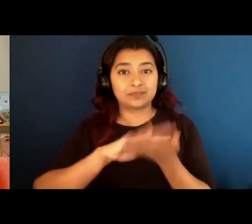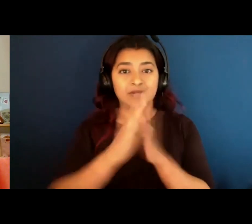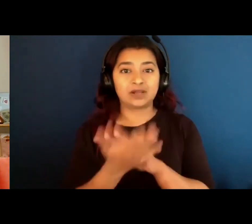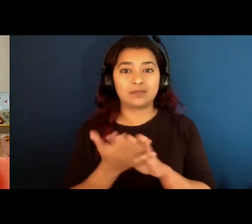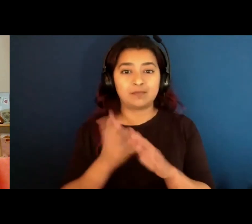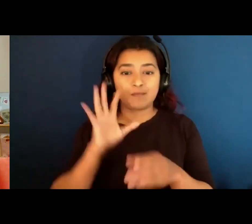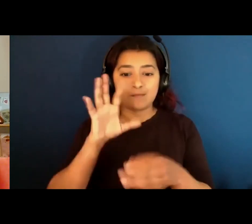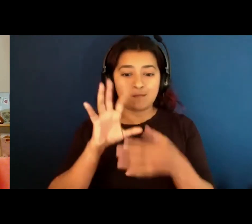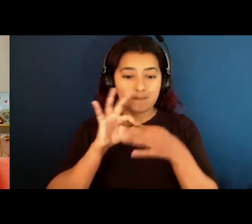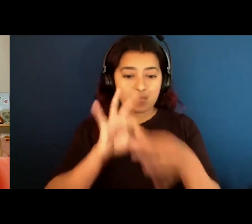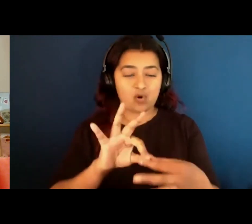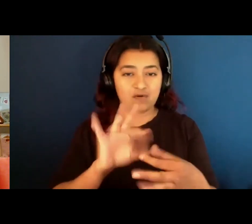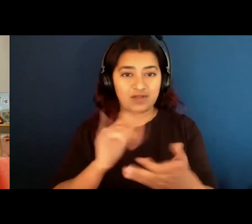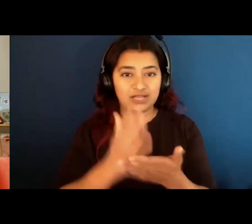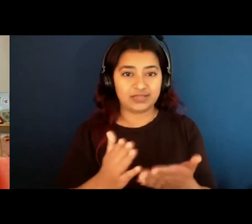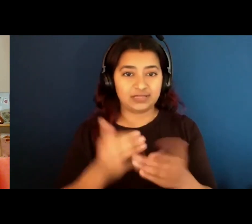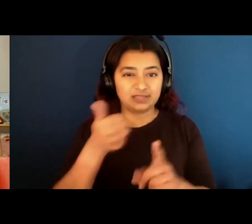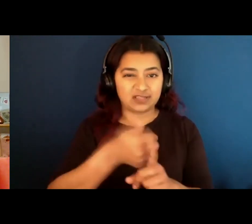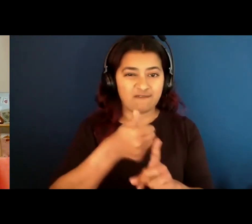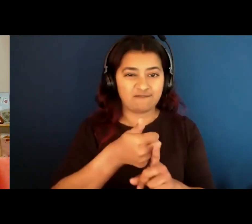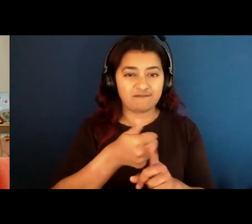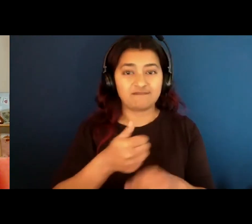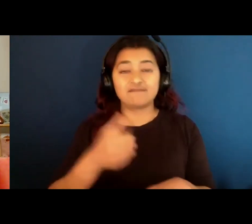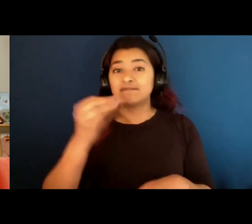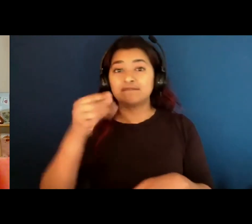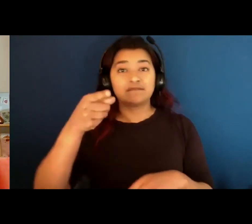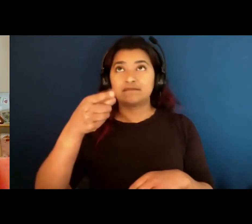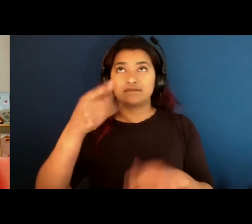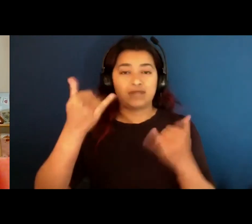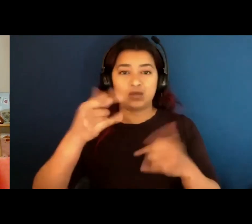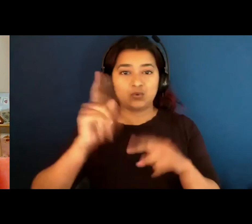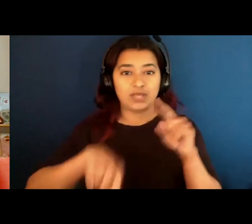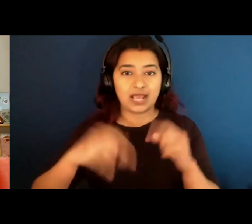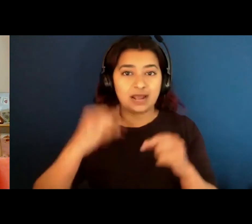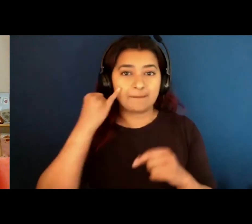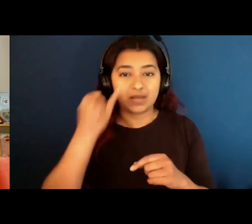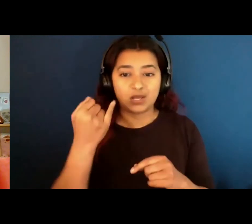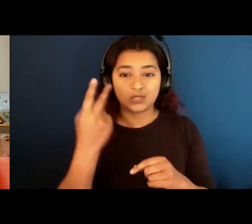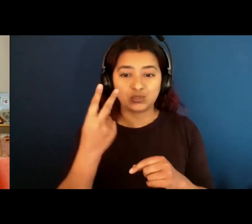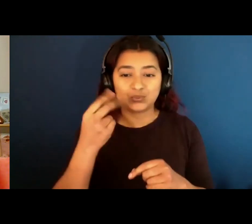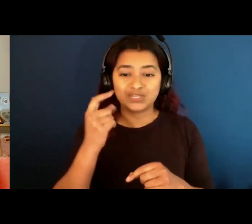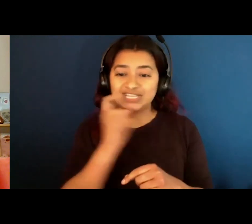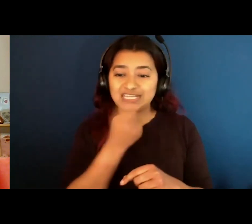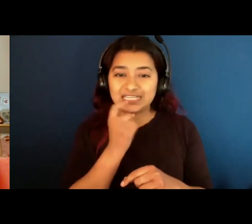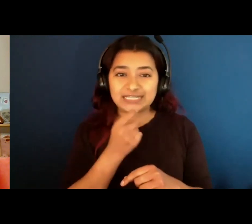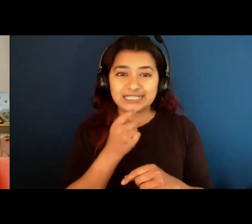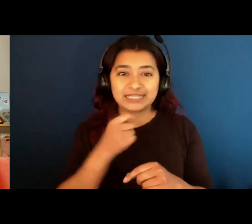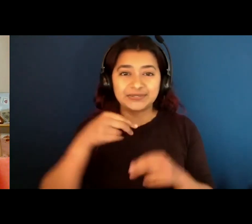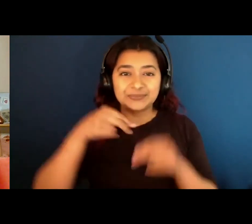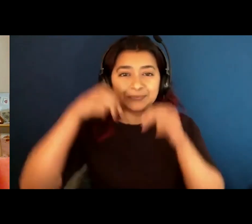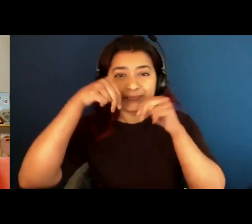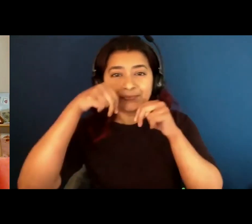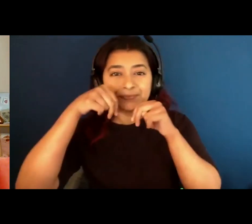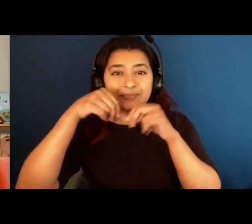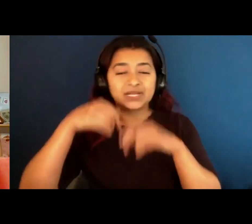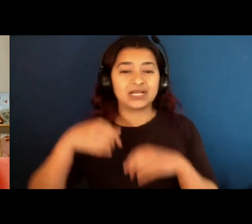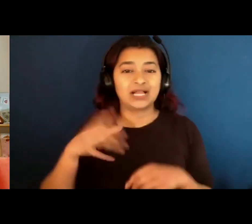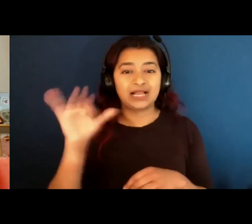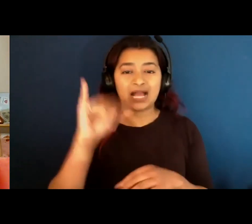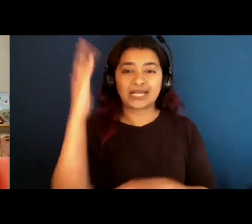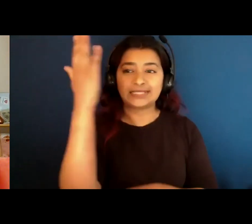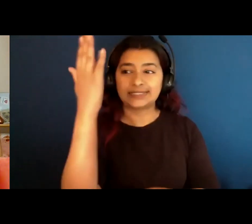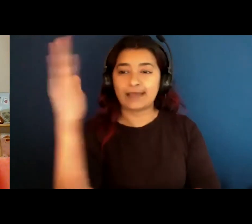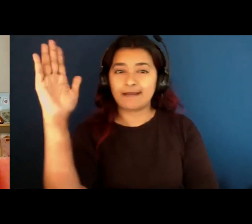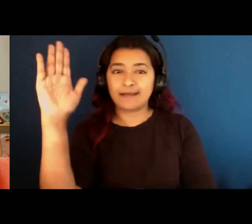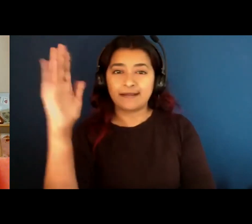thing itself. And suddenly you can't imagine the two teeth, wide and high at the top of the mouth like sails, having